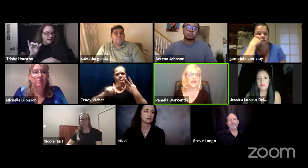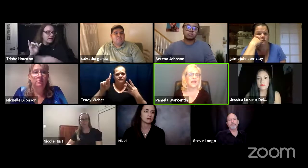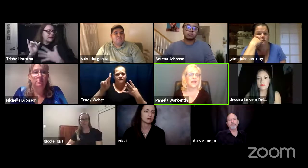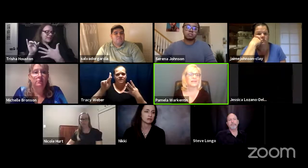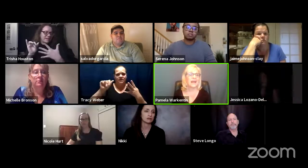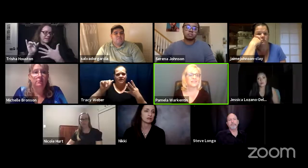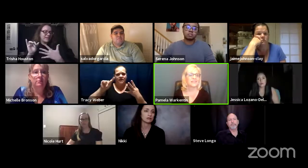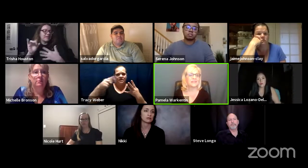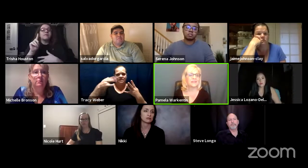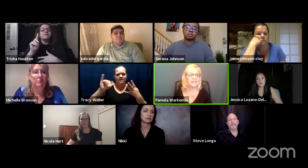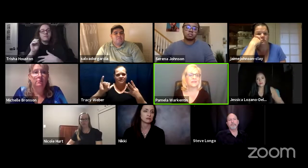and Kathy